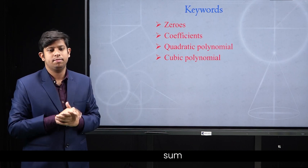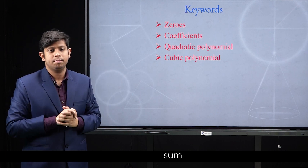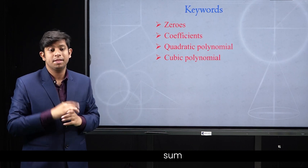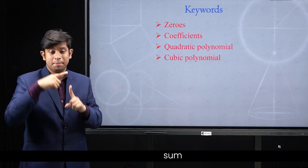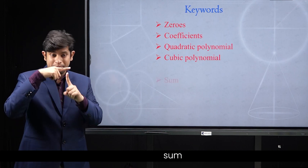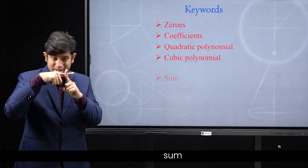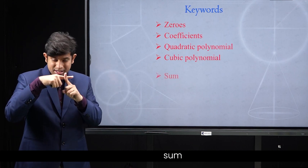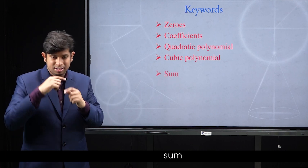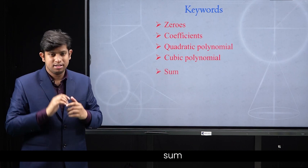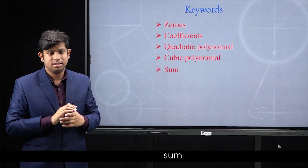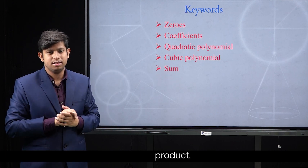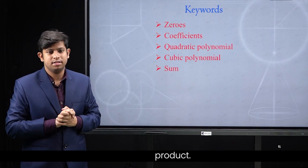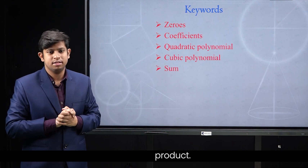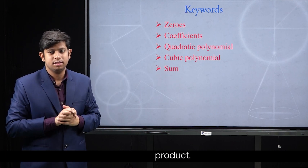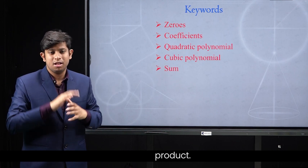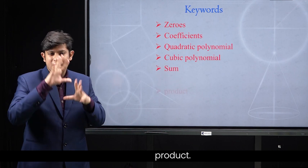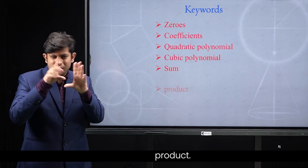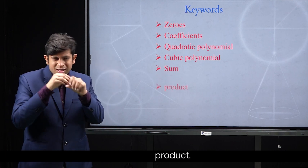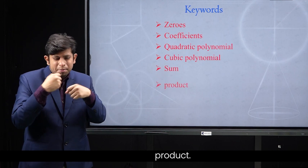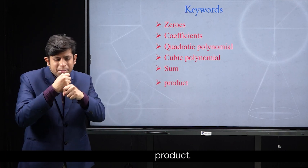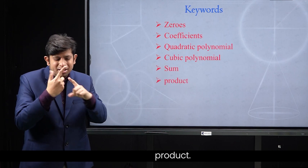sum, product.